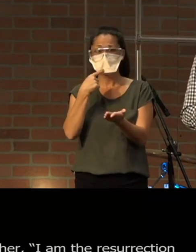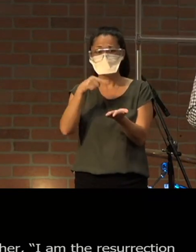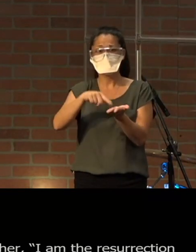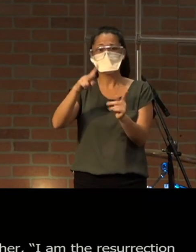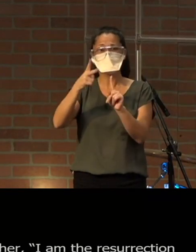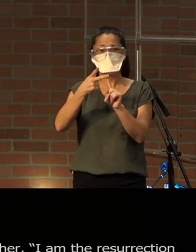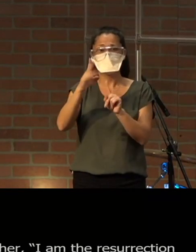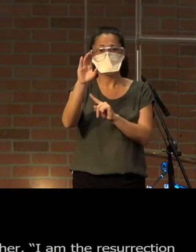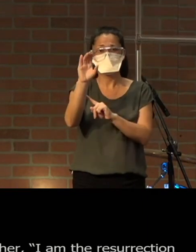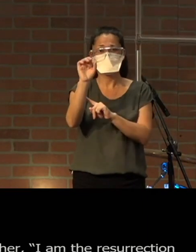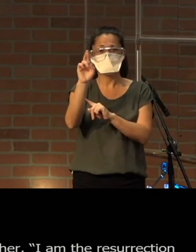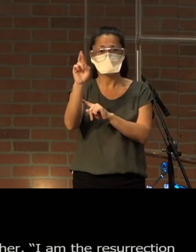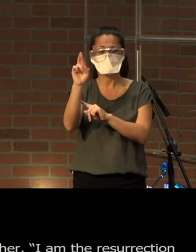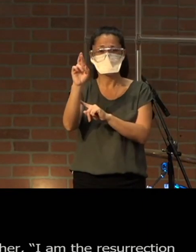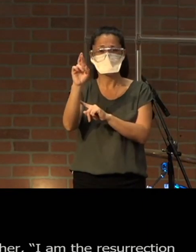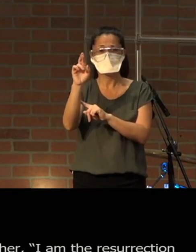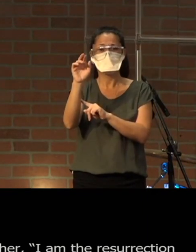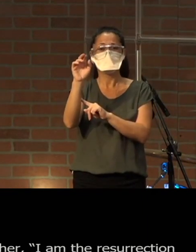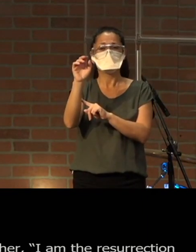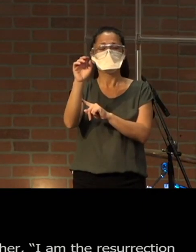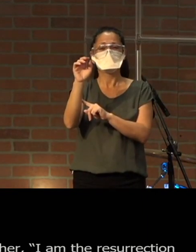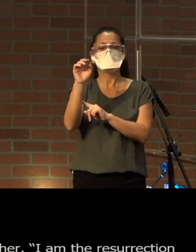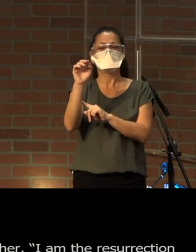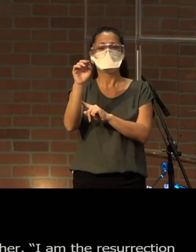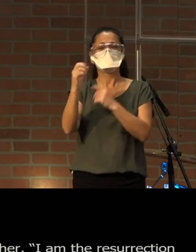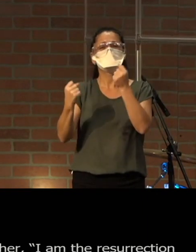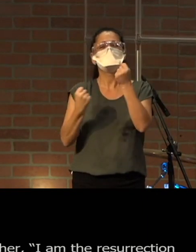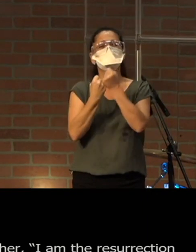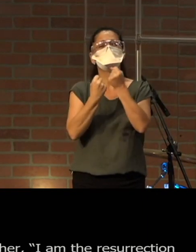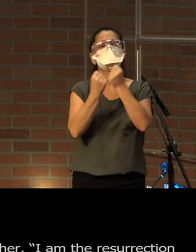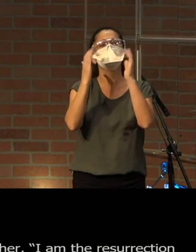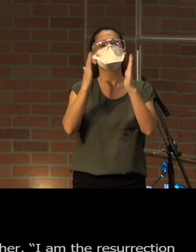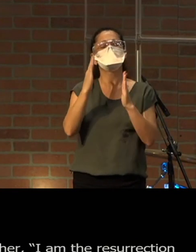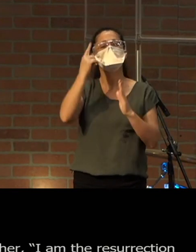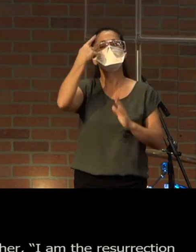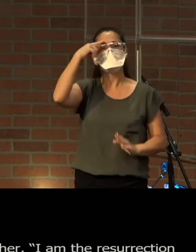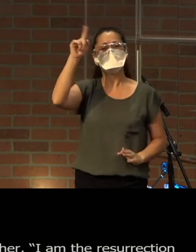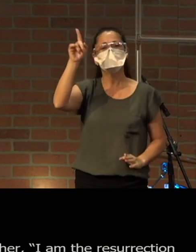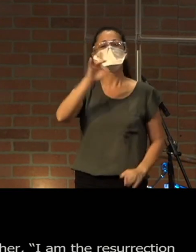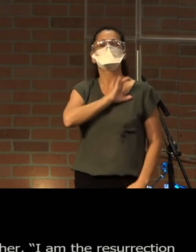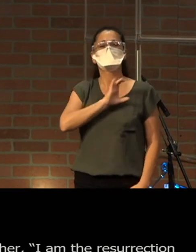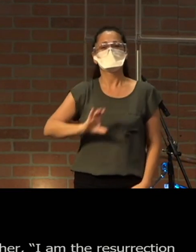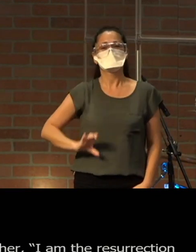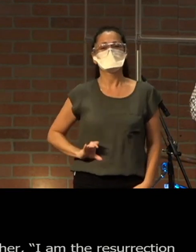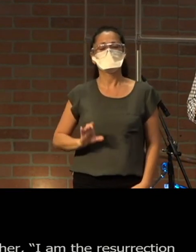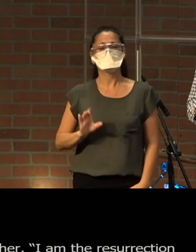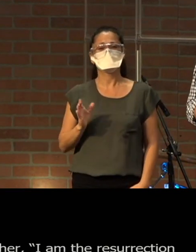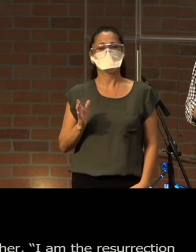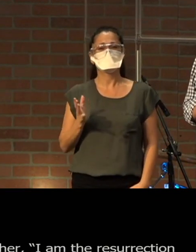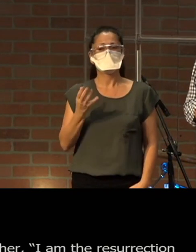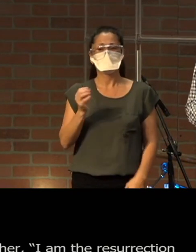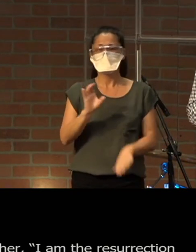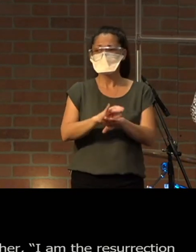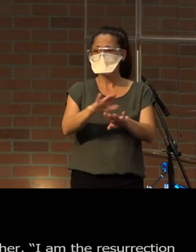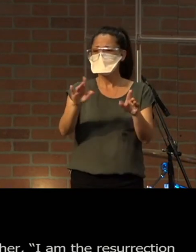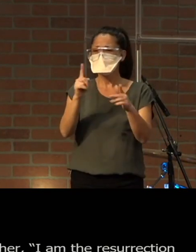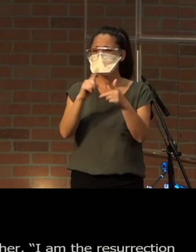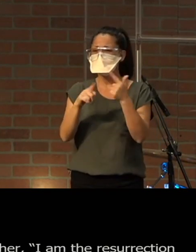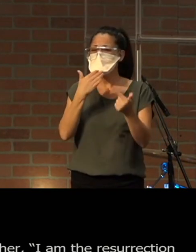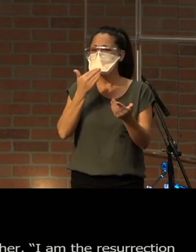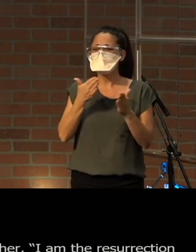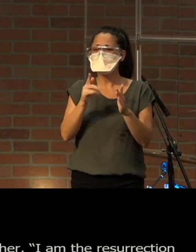2 Corinthians, ambassadors for Christ." And church, what better way to represent